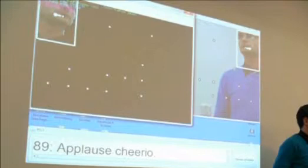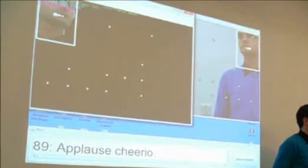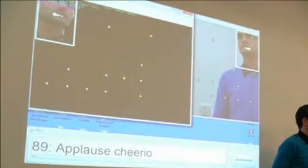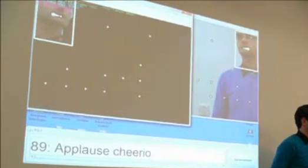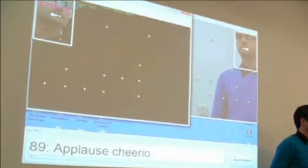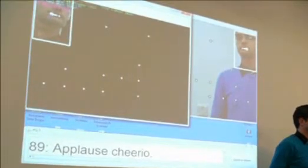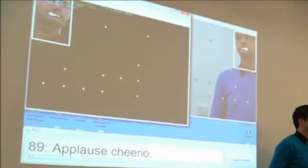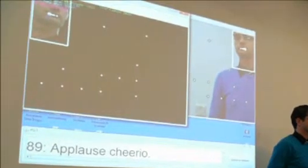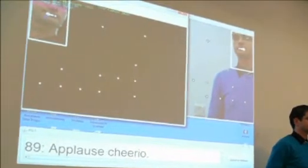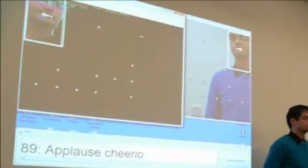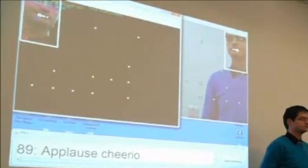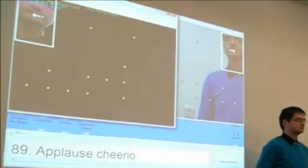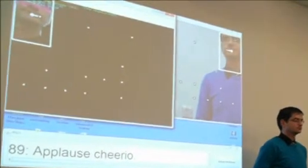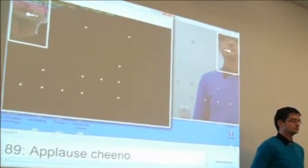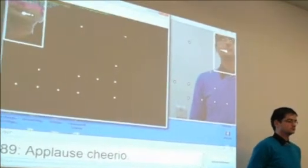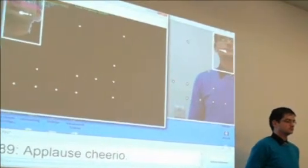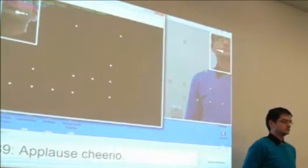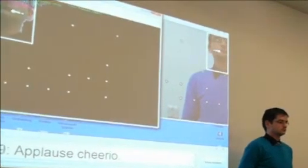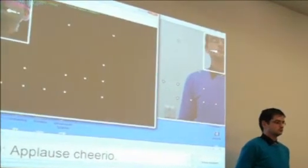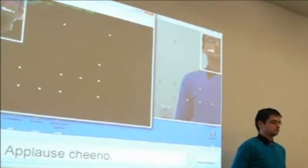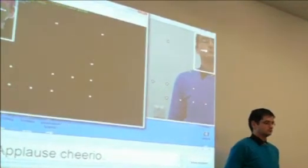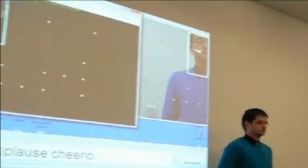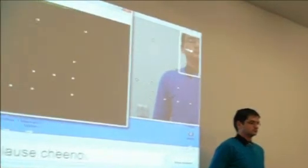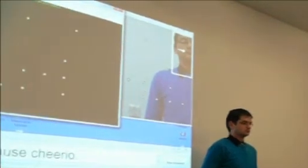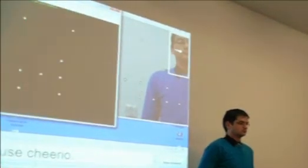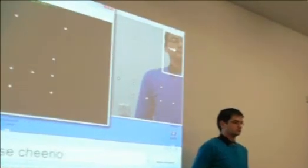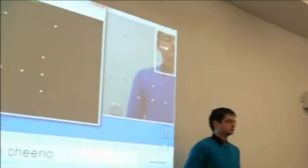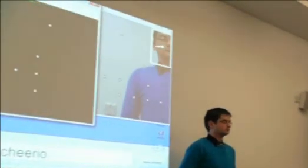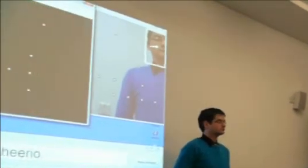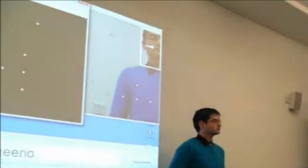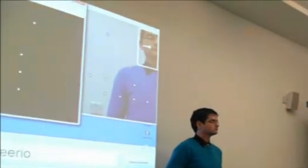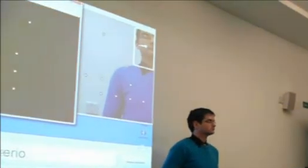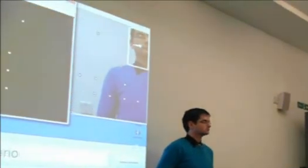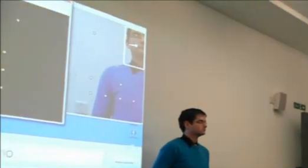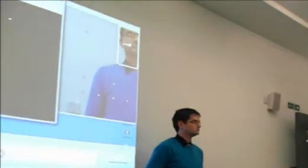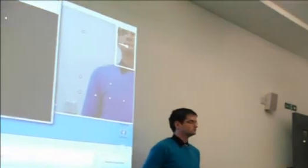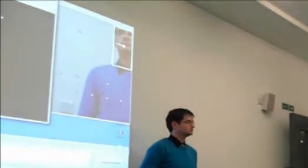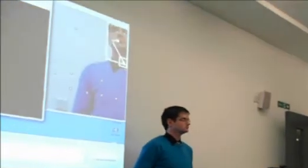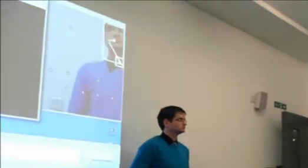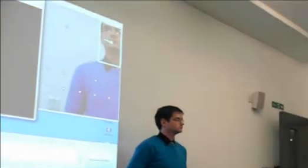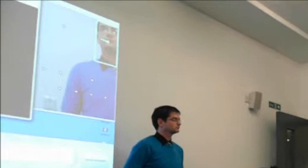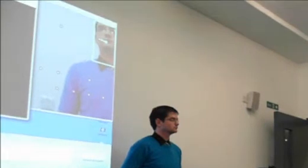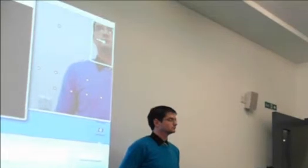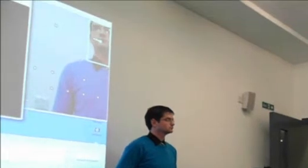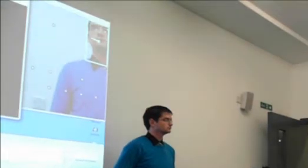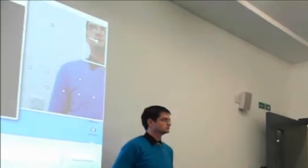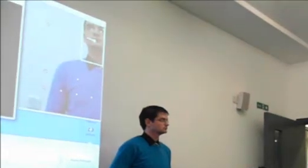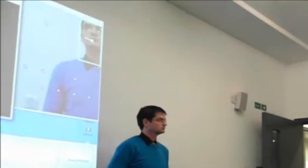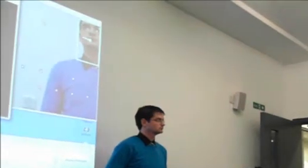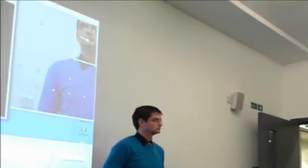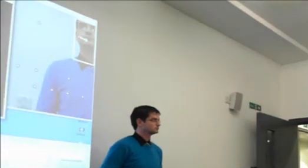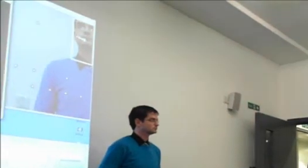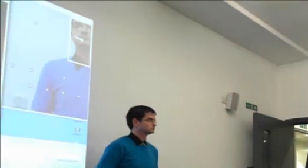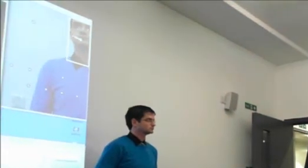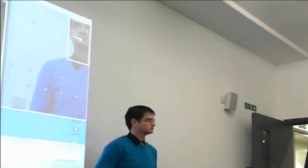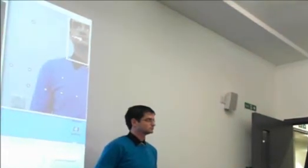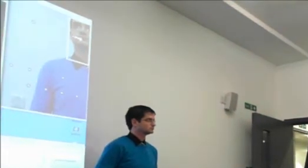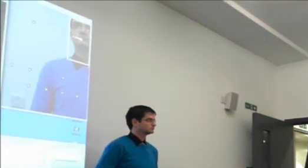this technology is that very cheap cameras or you buy 50 for a pound they have high level of saturation